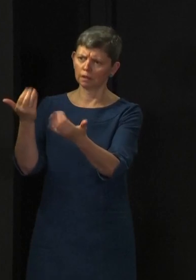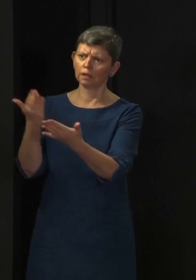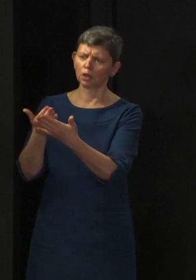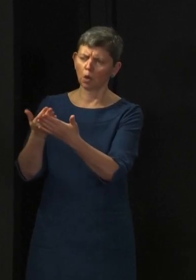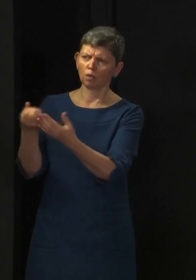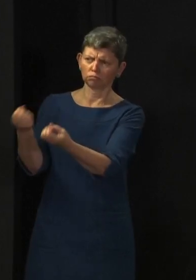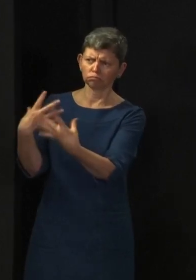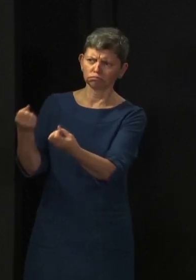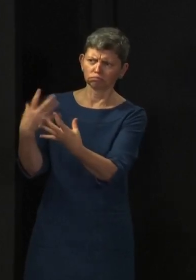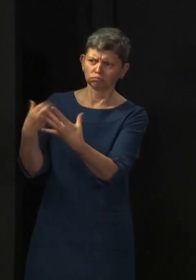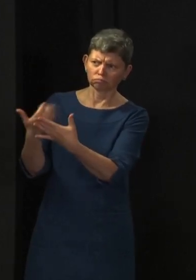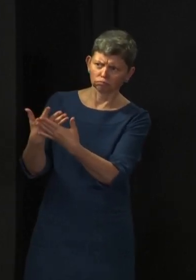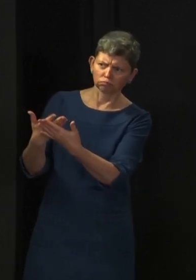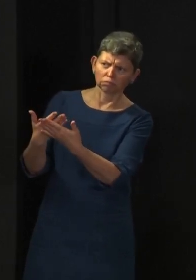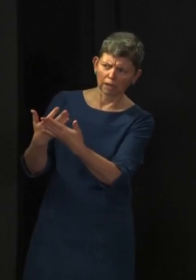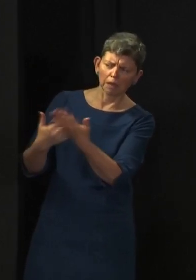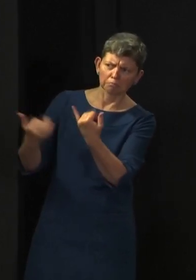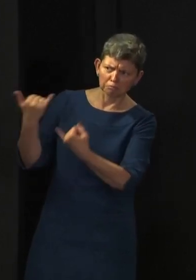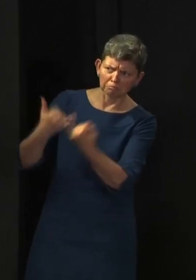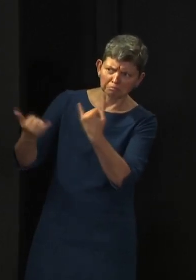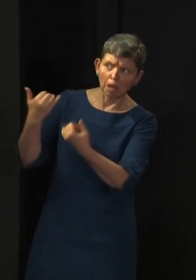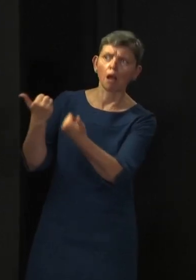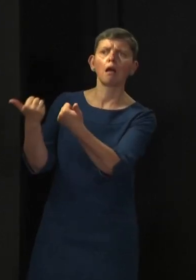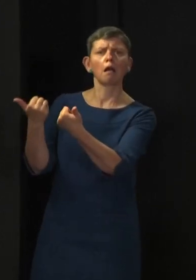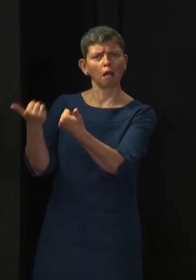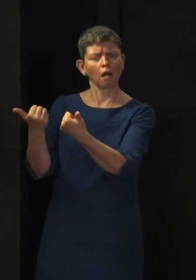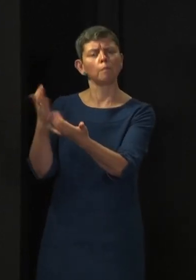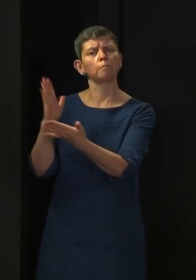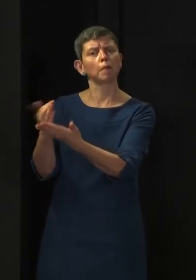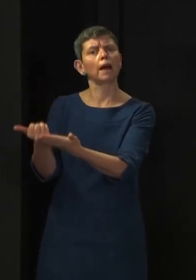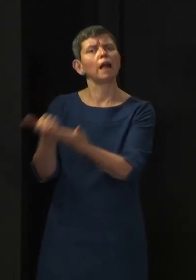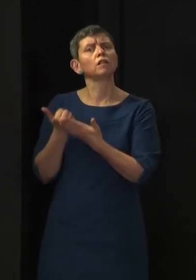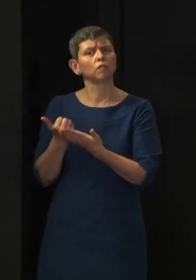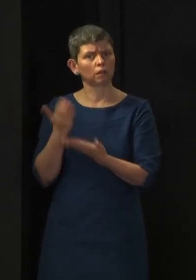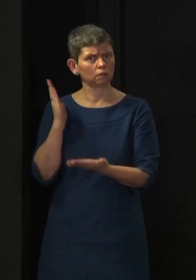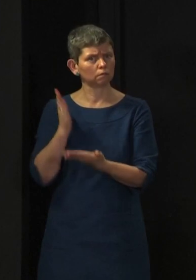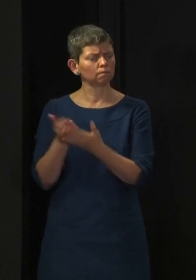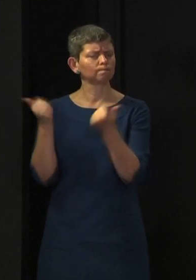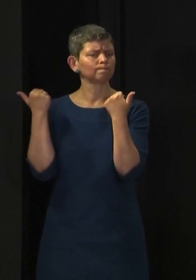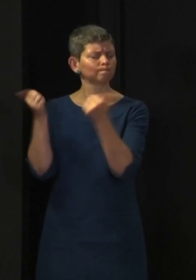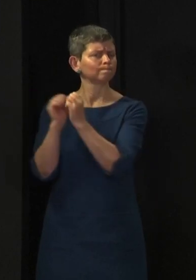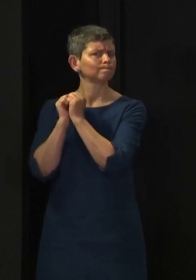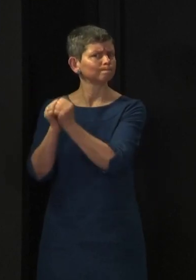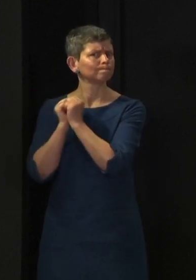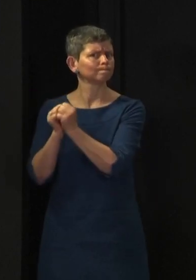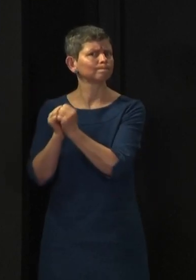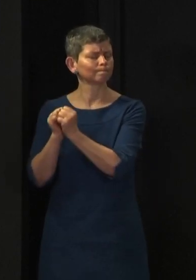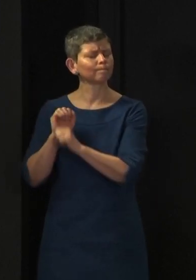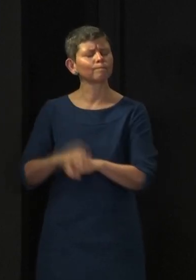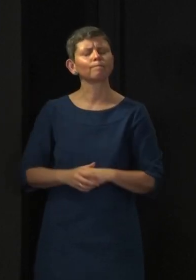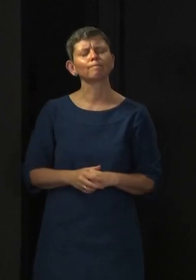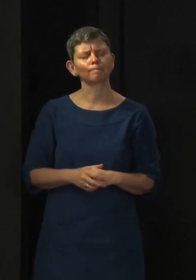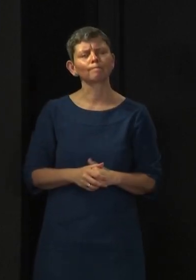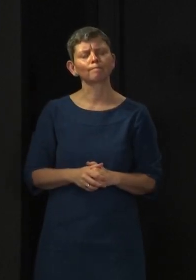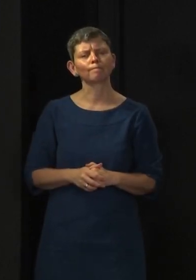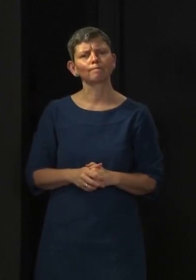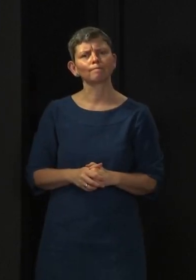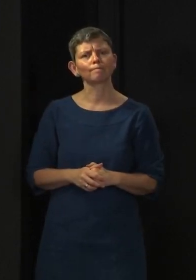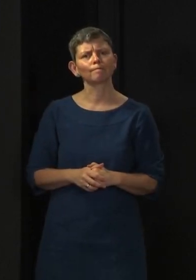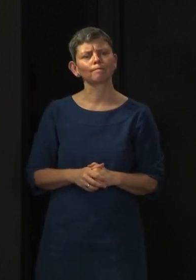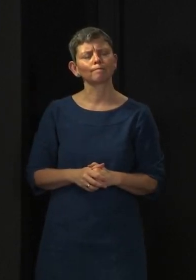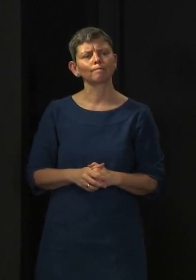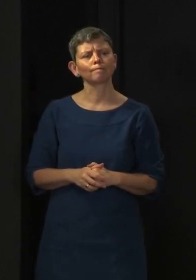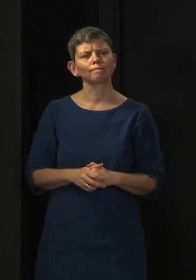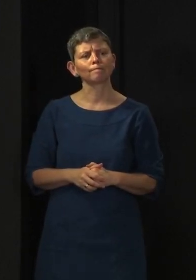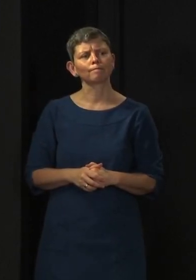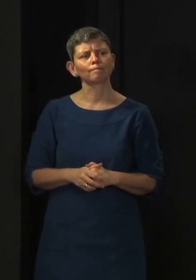change things, but in helping us get these vital public health messages across to students. So I'm hugely appreciative to them.